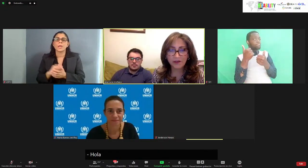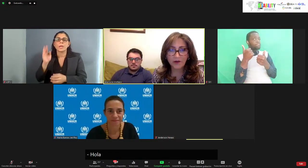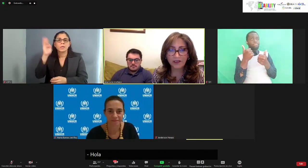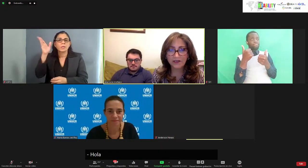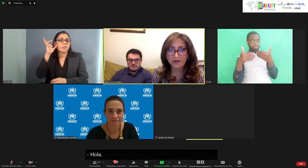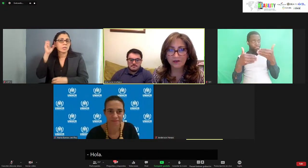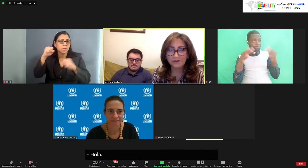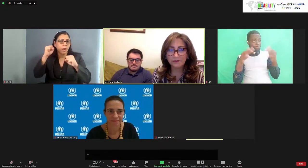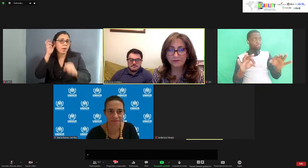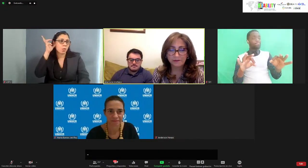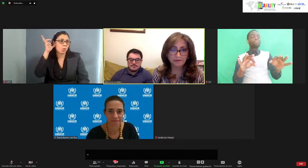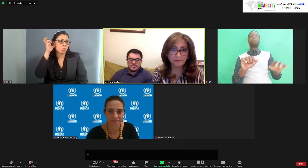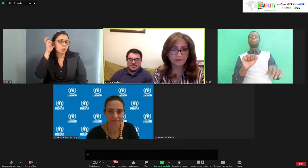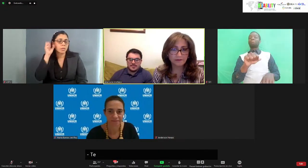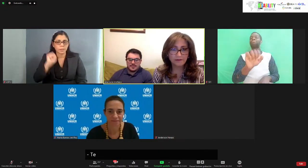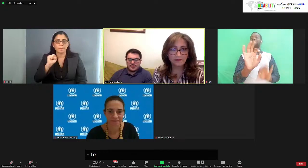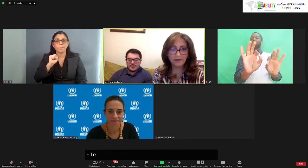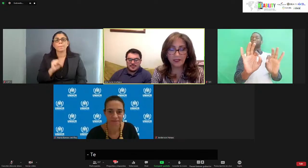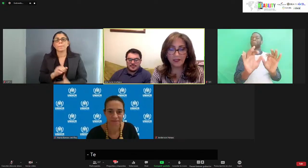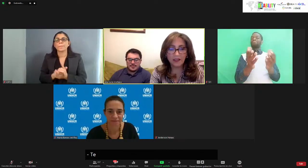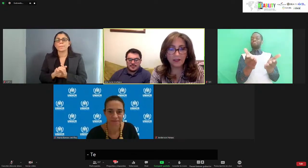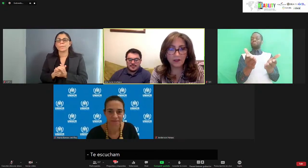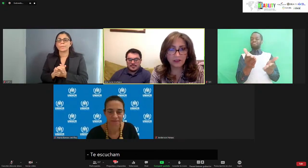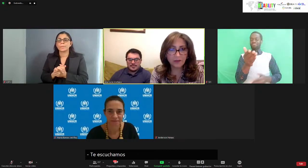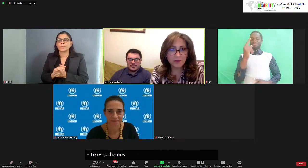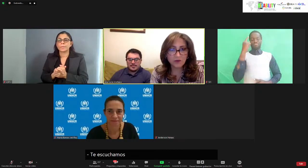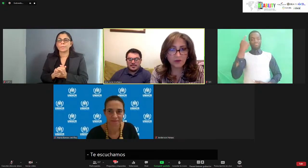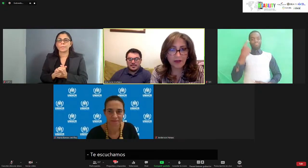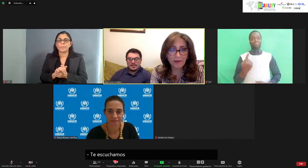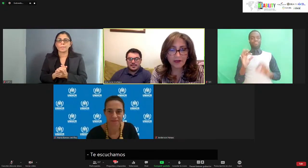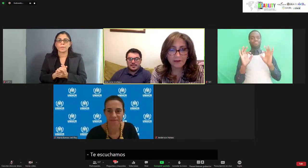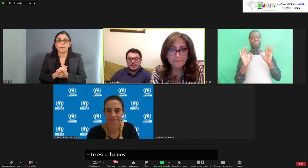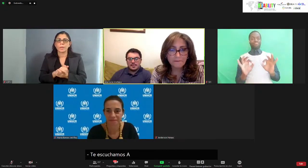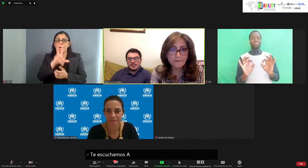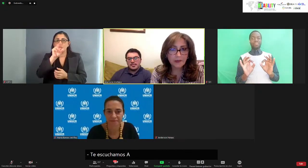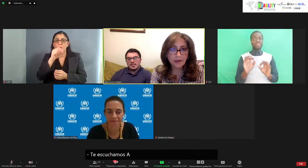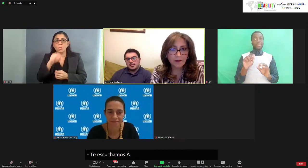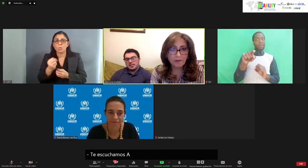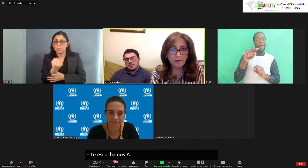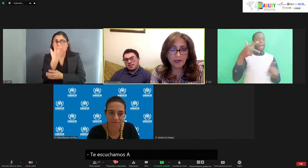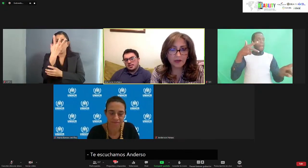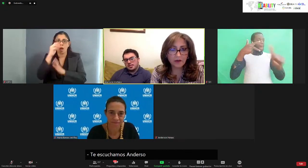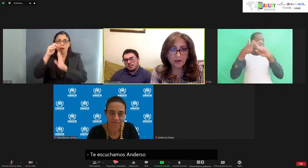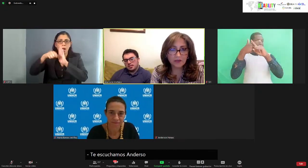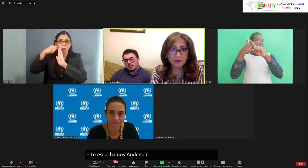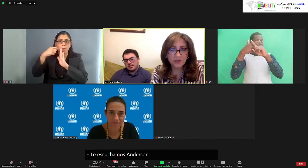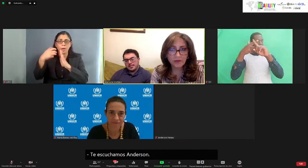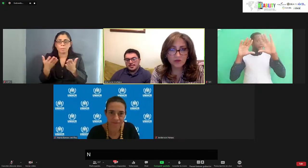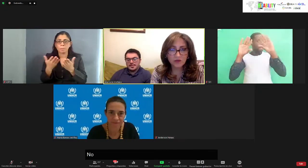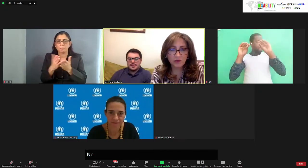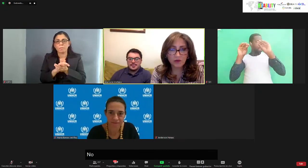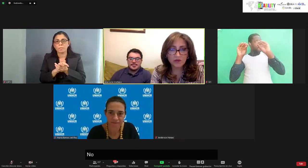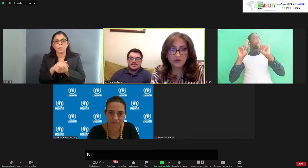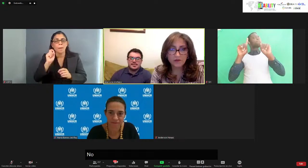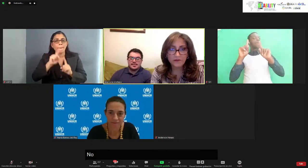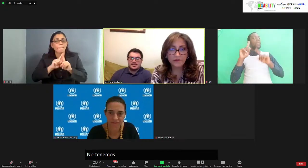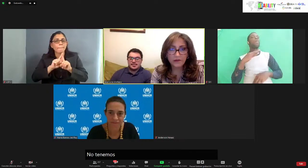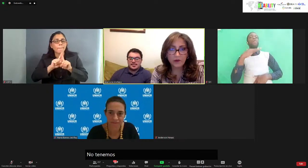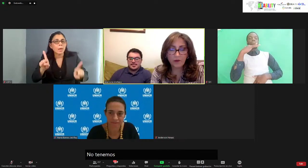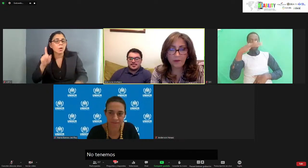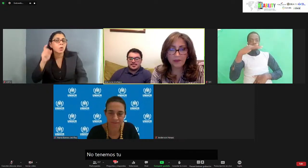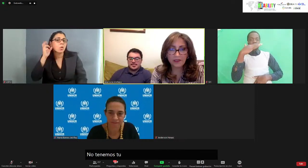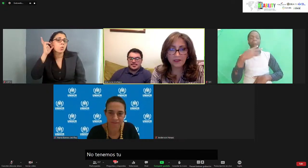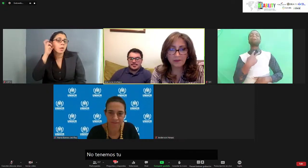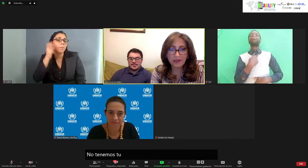to me we listen to you anderson yes we cannot see you but we